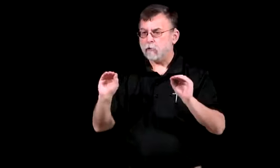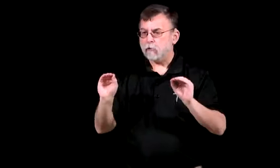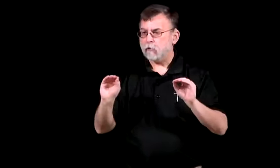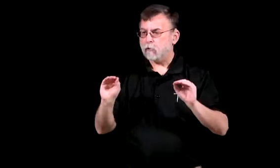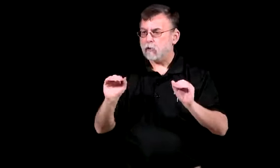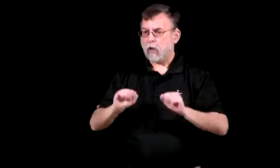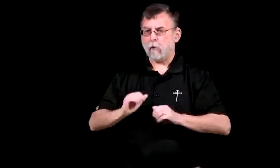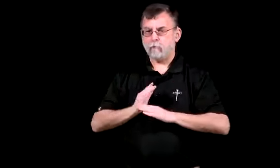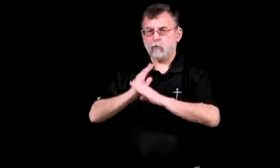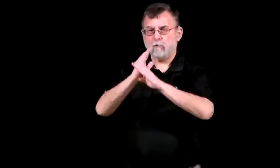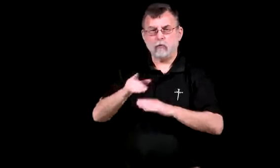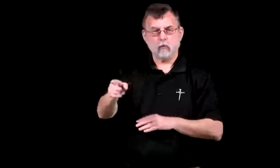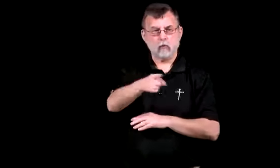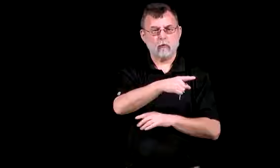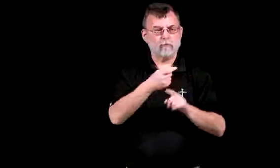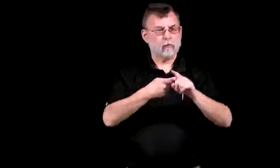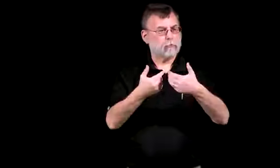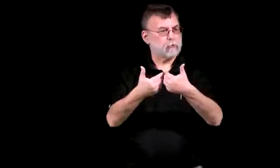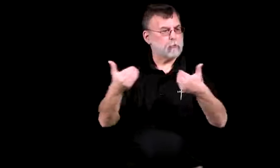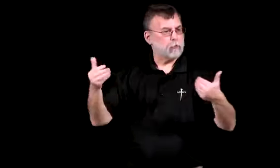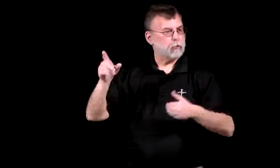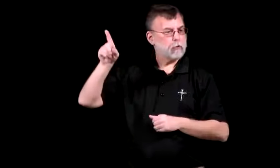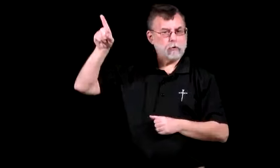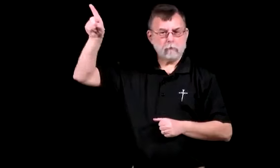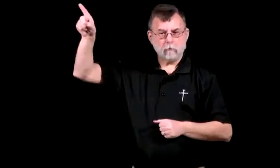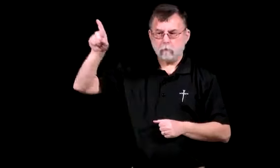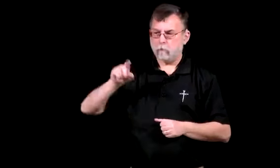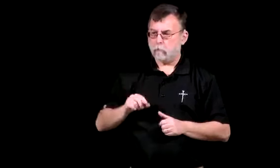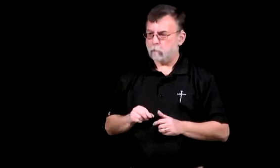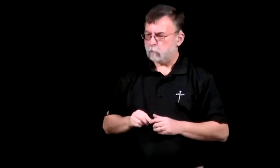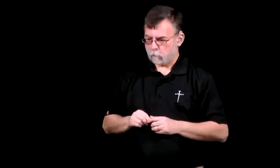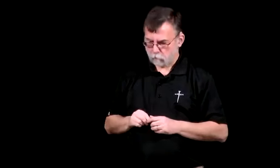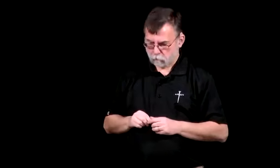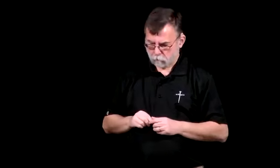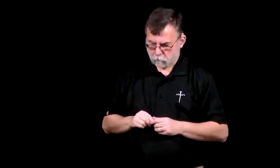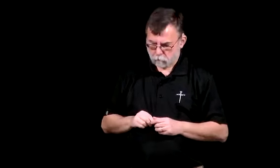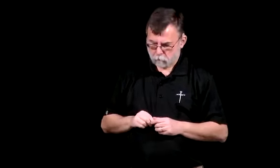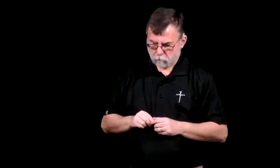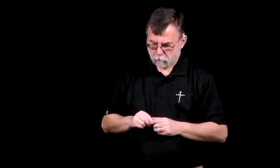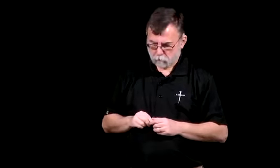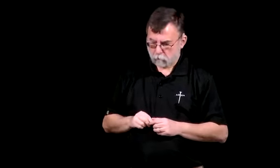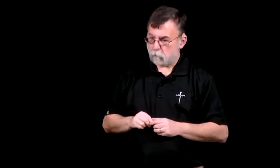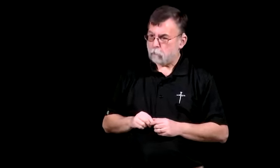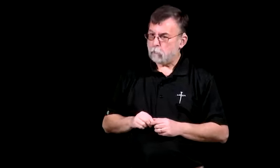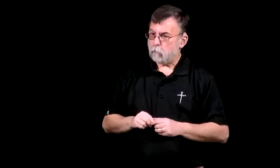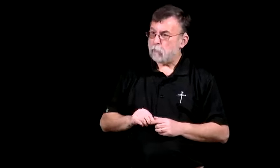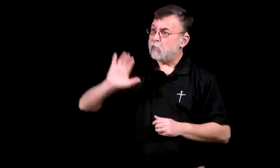And nothing can separate you from his love.